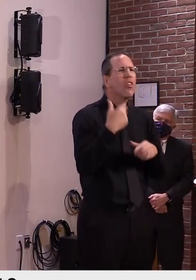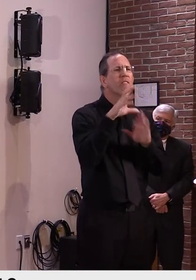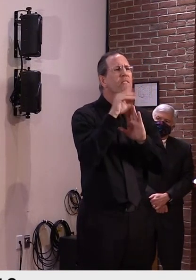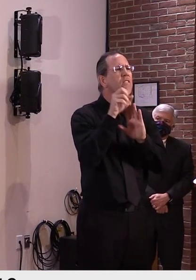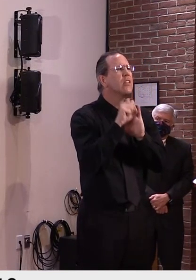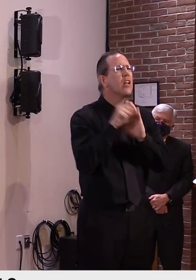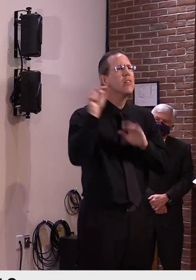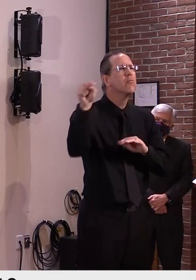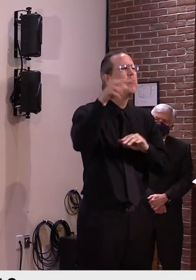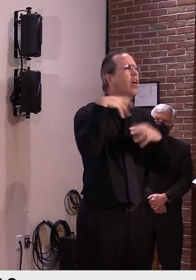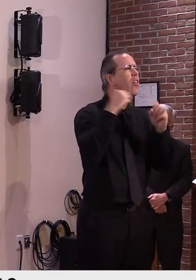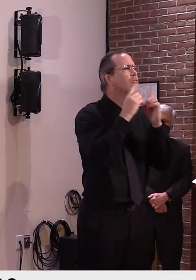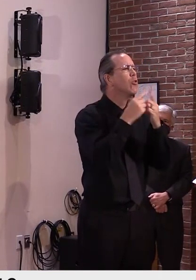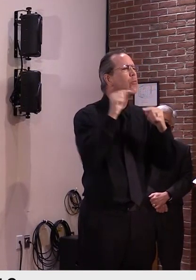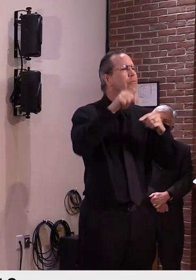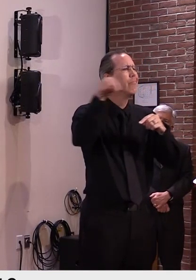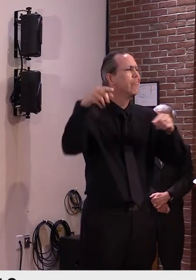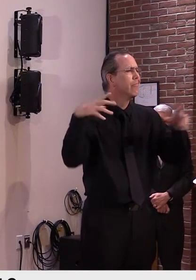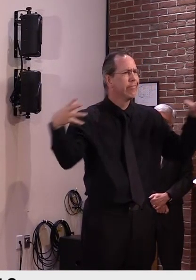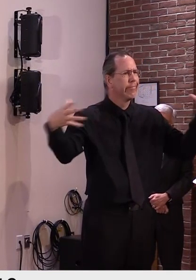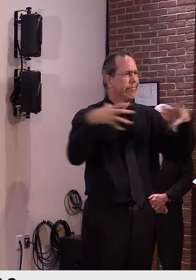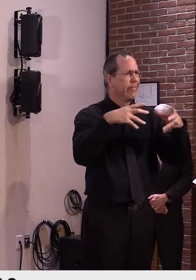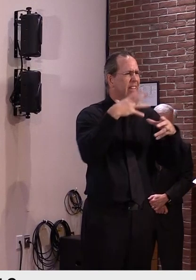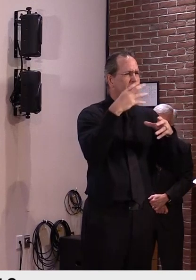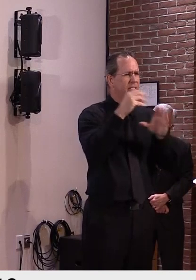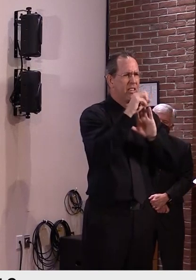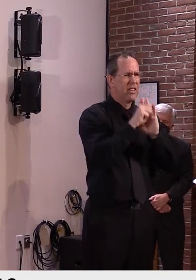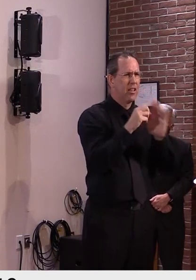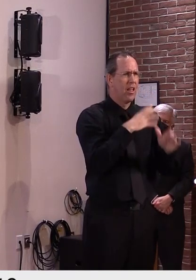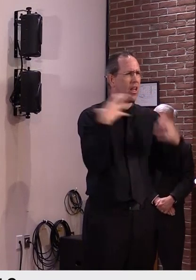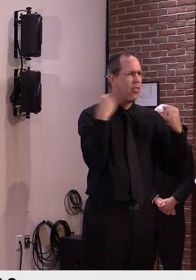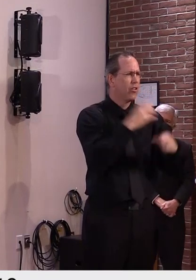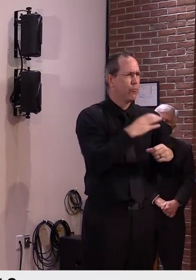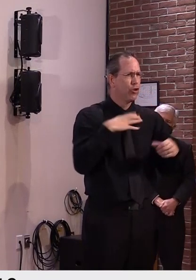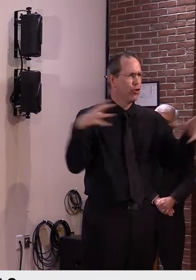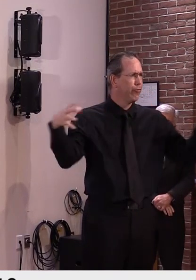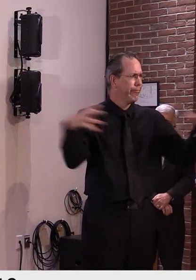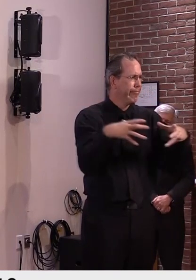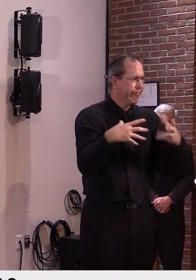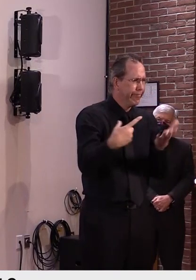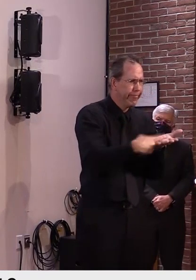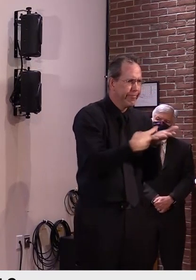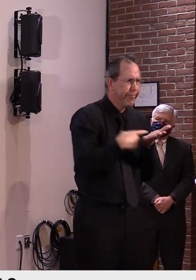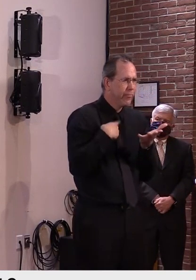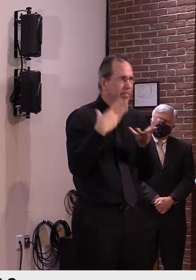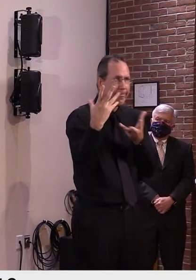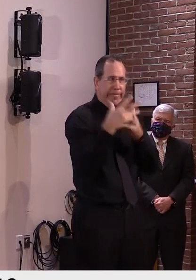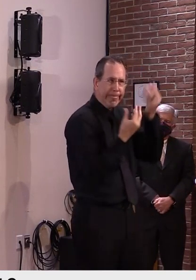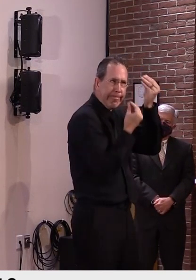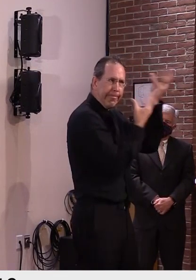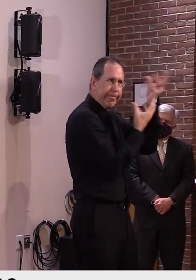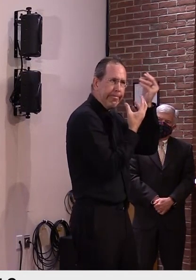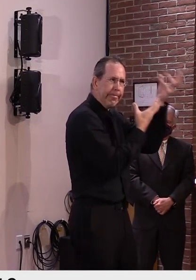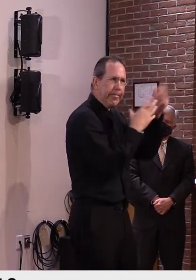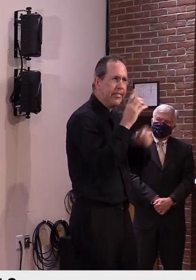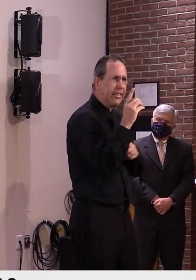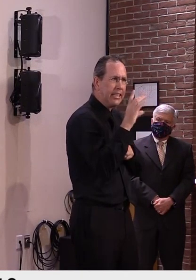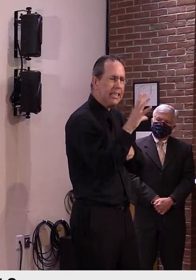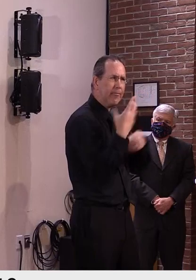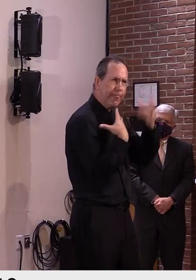sent some communication to a number of the organizations we deal with the most